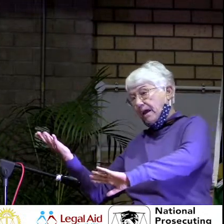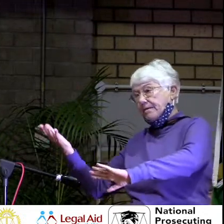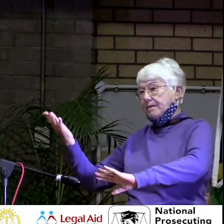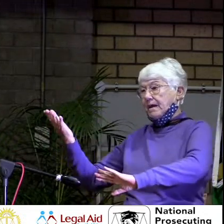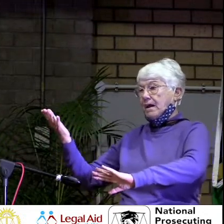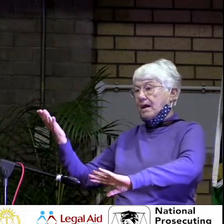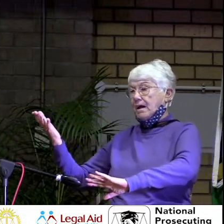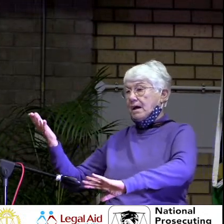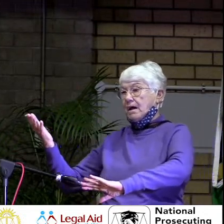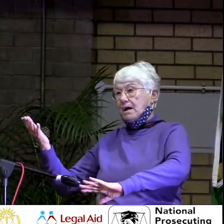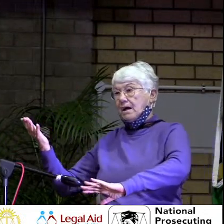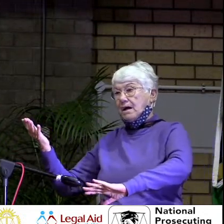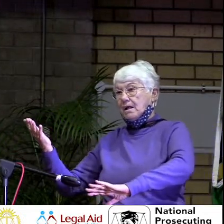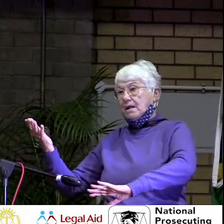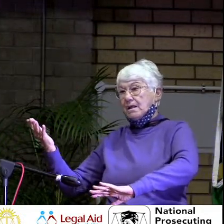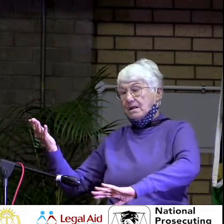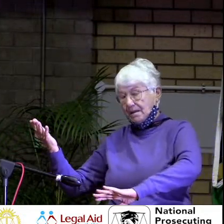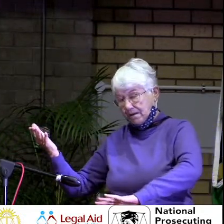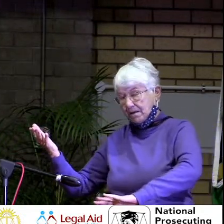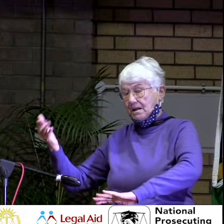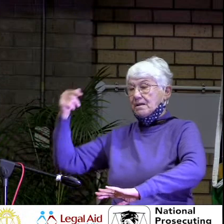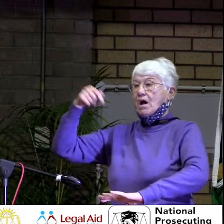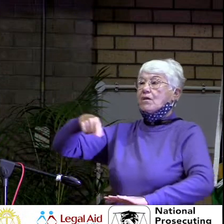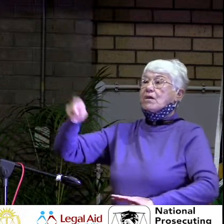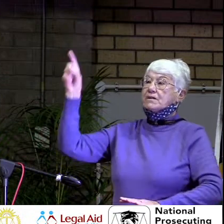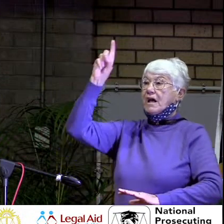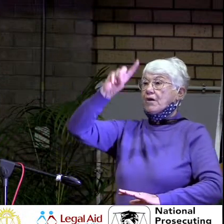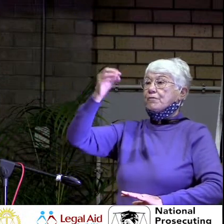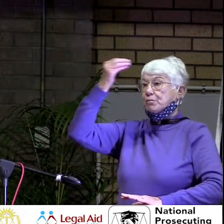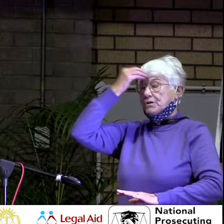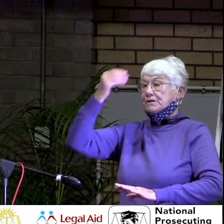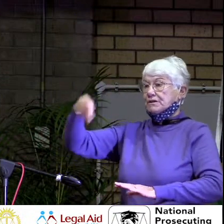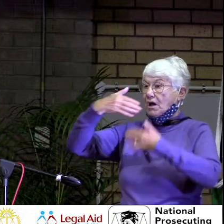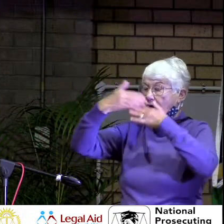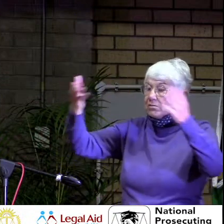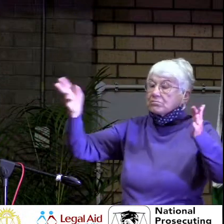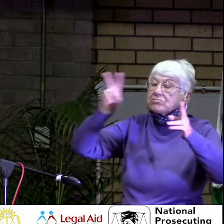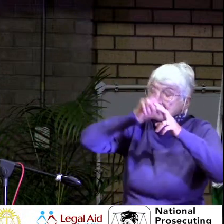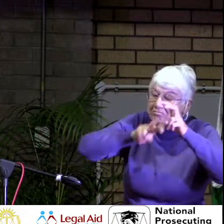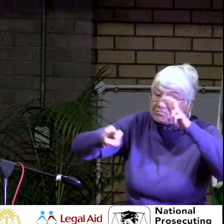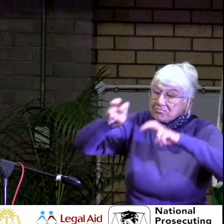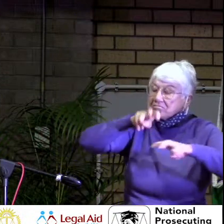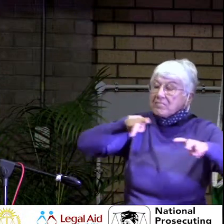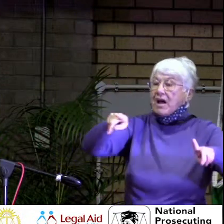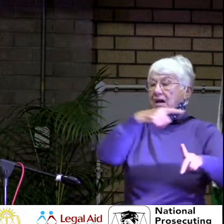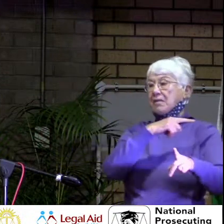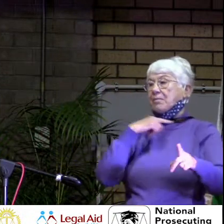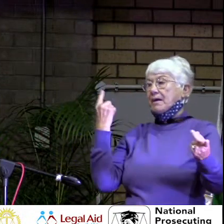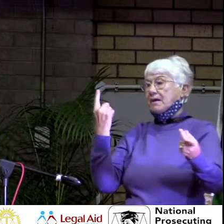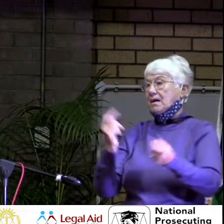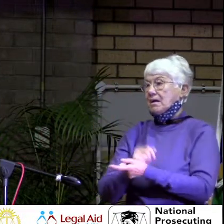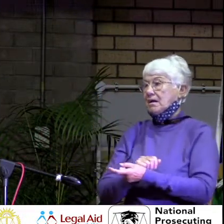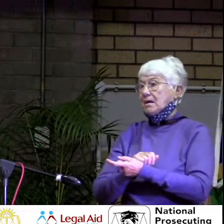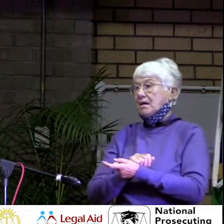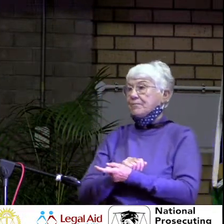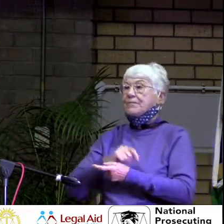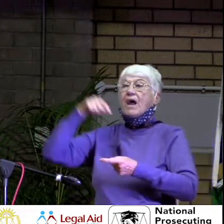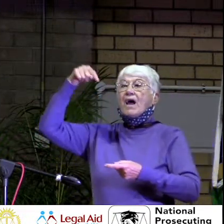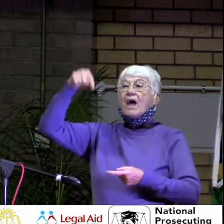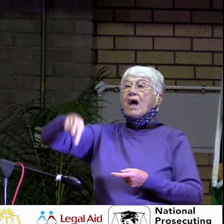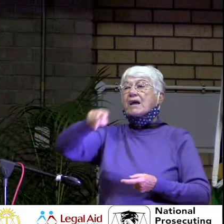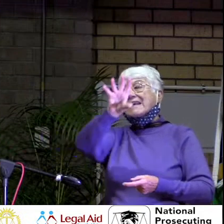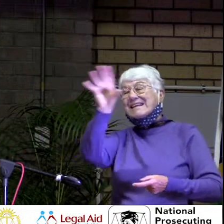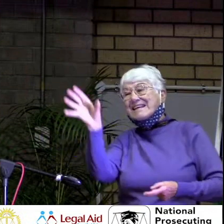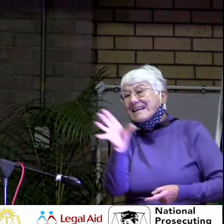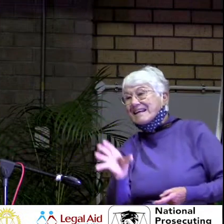Delft police have opened up a murder investigation. If you look at South Africa as a whole from October